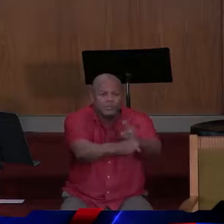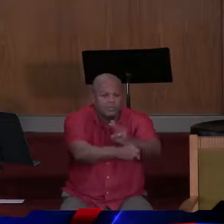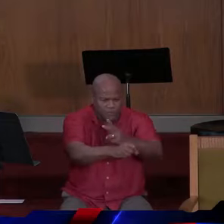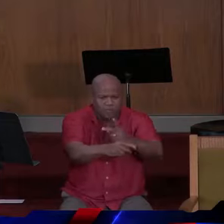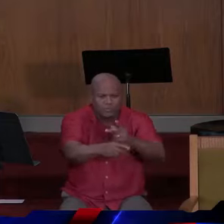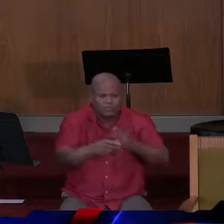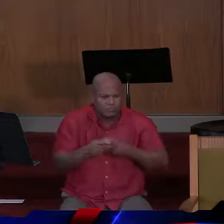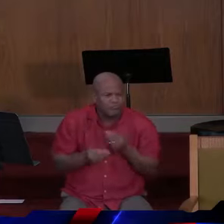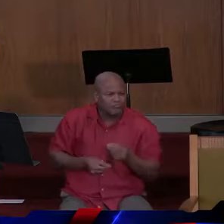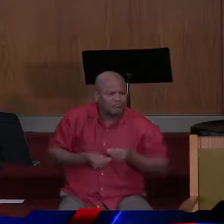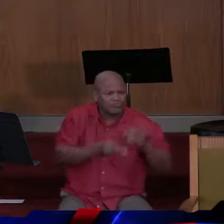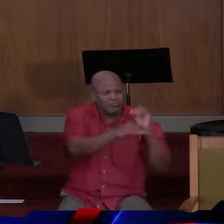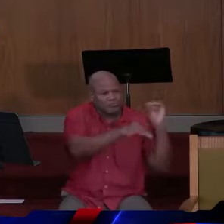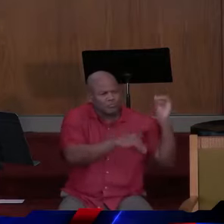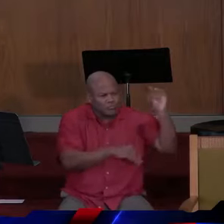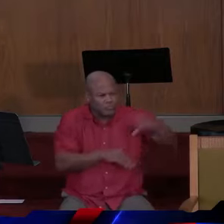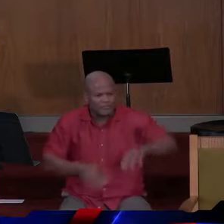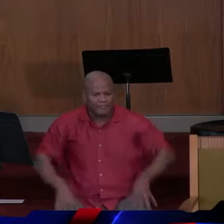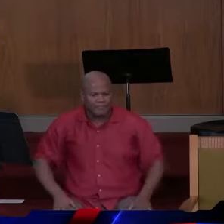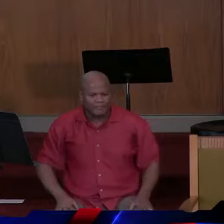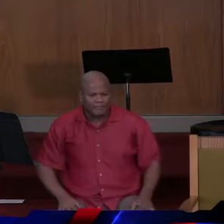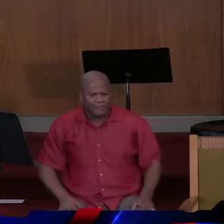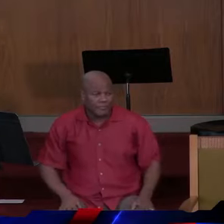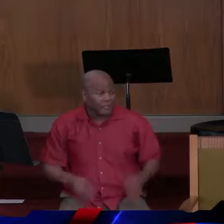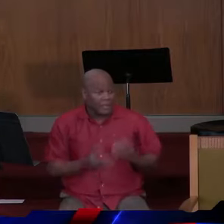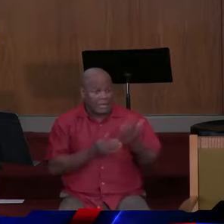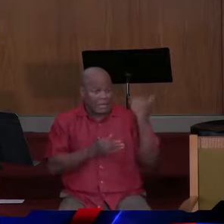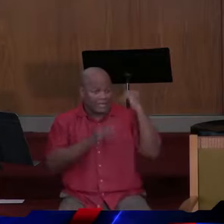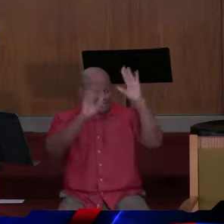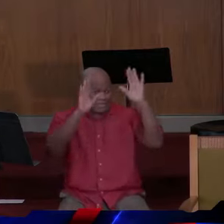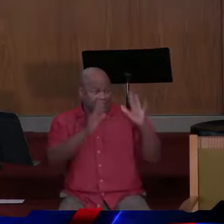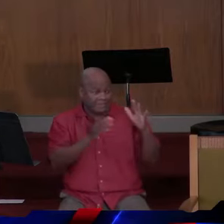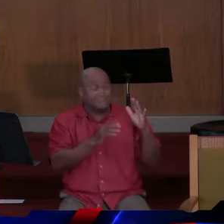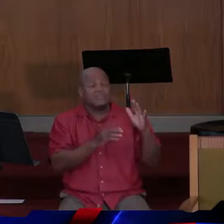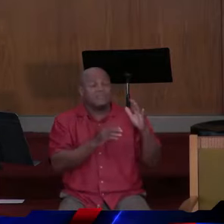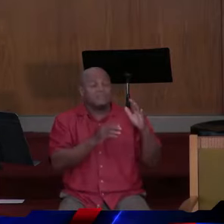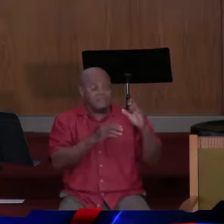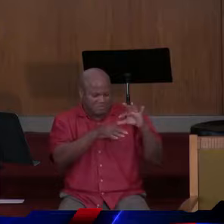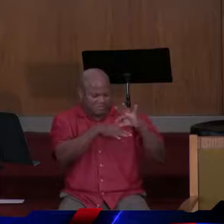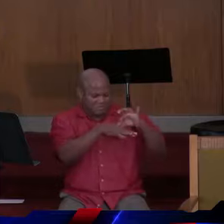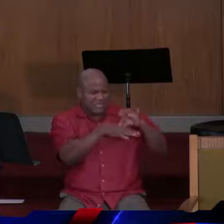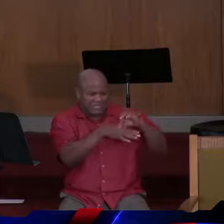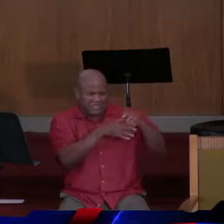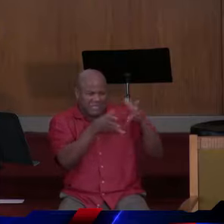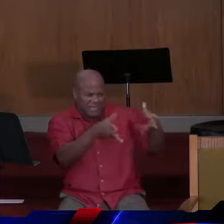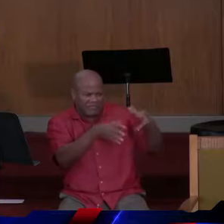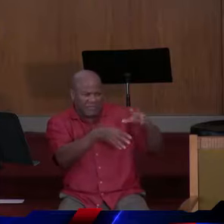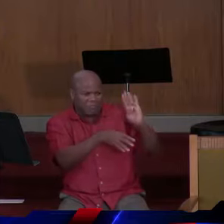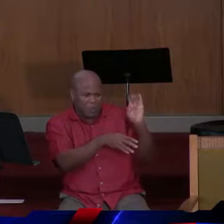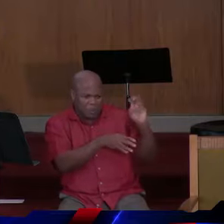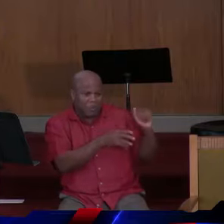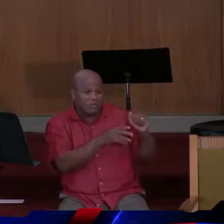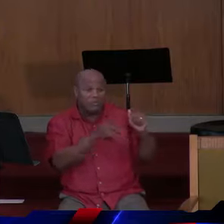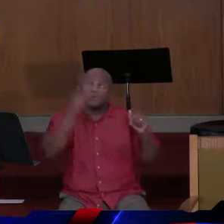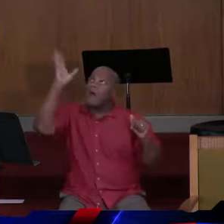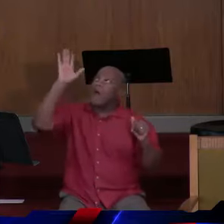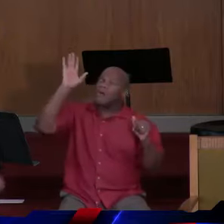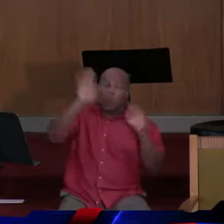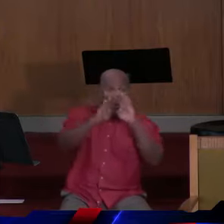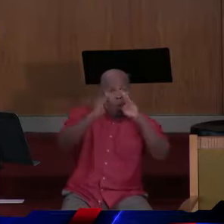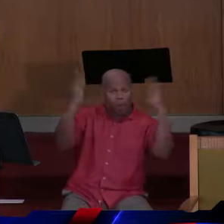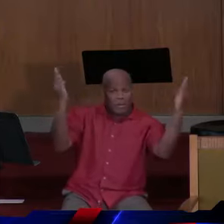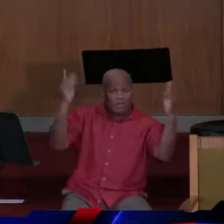Listen. If you, we said it last week, and it's still meat on that bone from last sermon. If you open up, he will light you